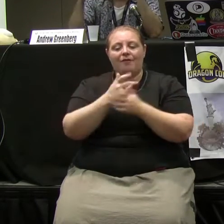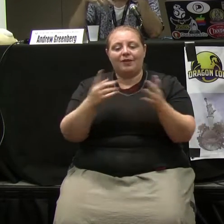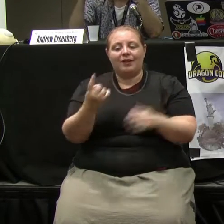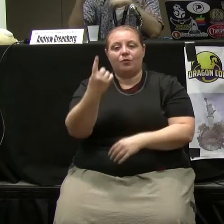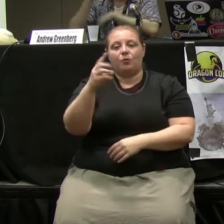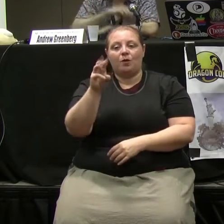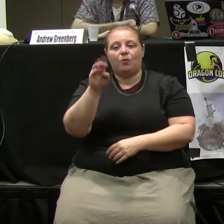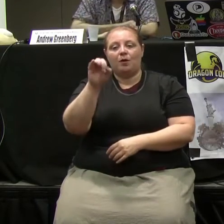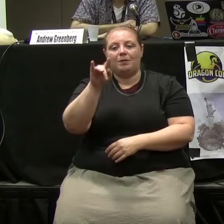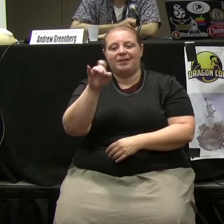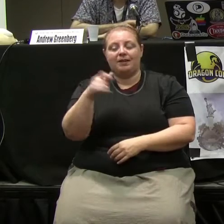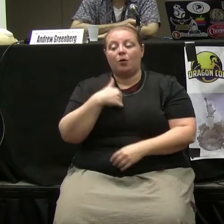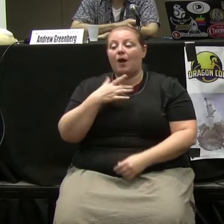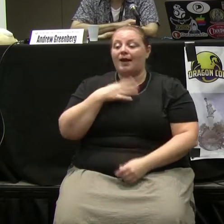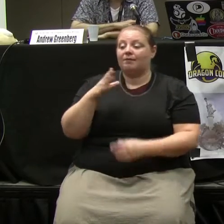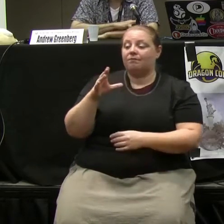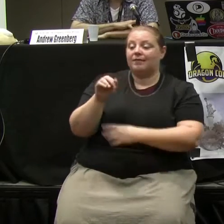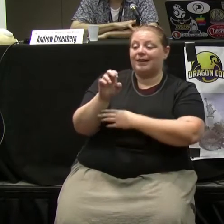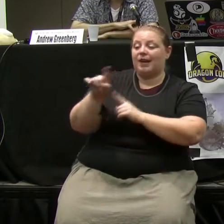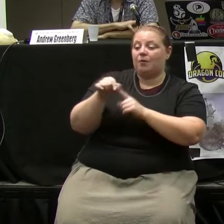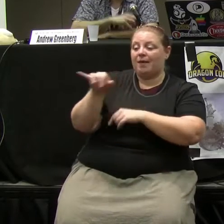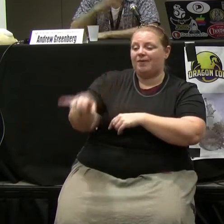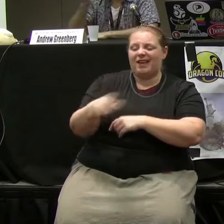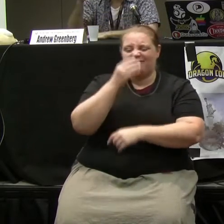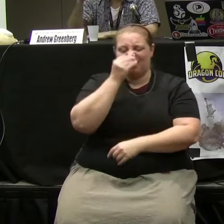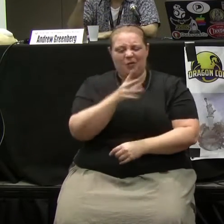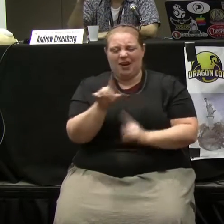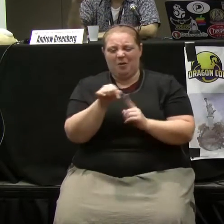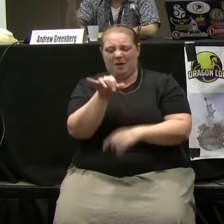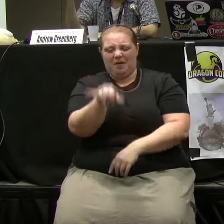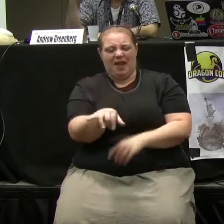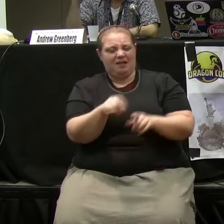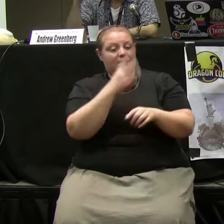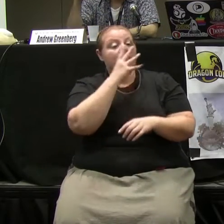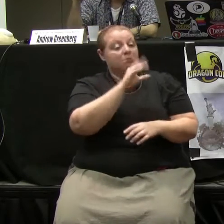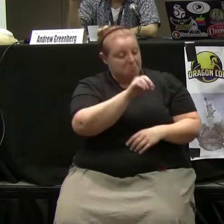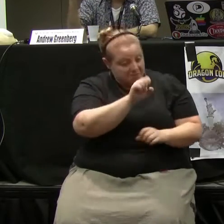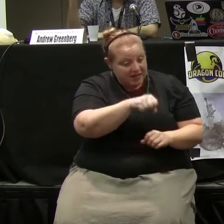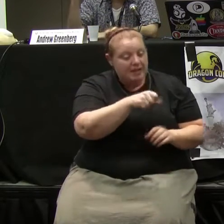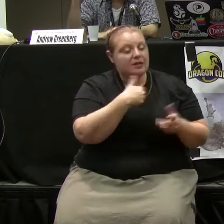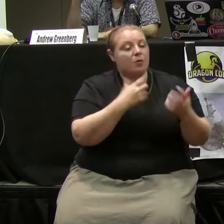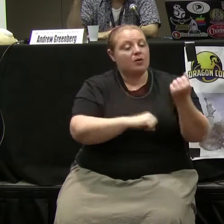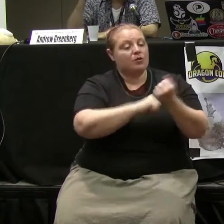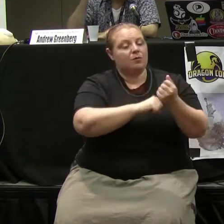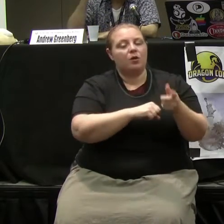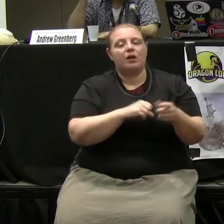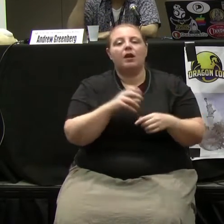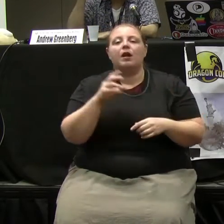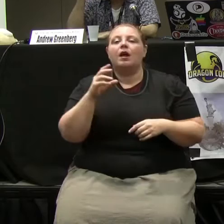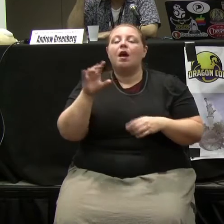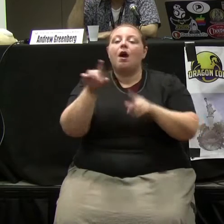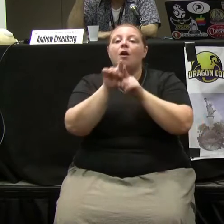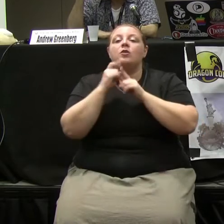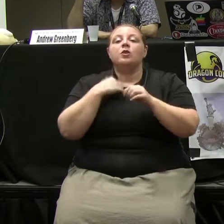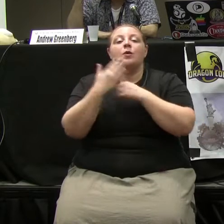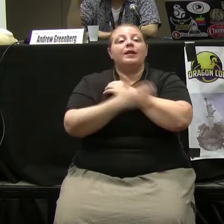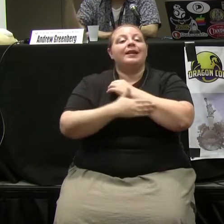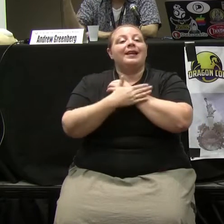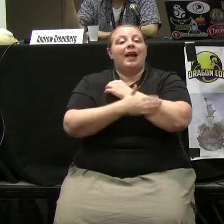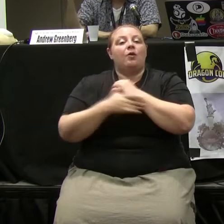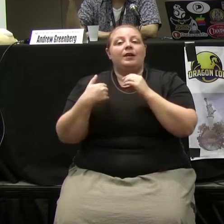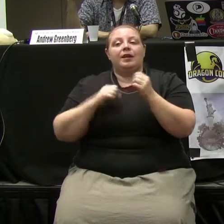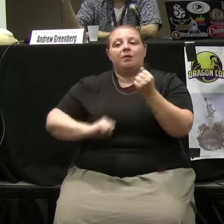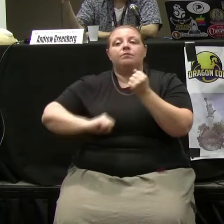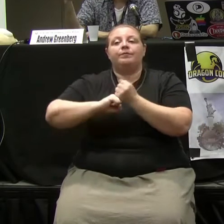scroll through, oh, I care about this one, I don't care about that one, etc. Another one, I'm very active in my county, DeKalb County here, and I